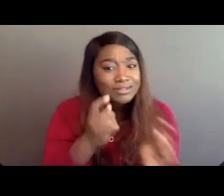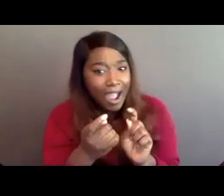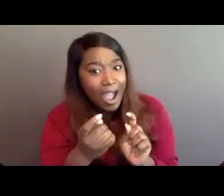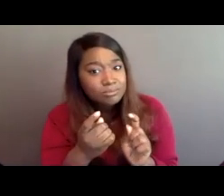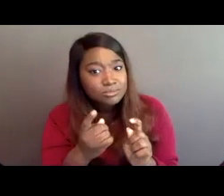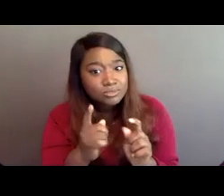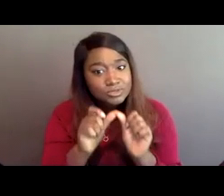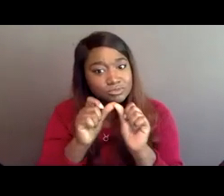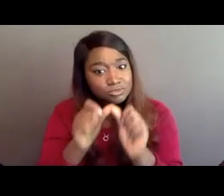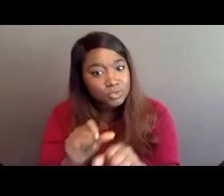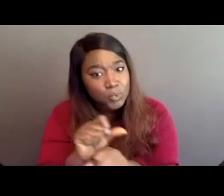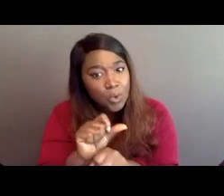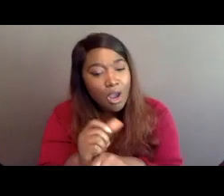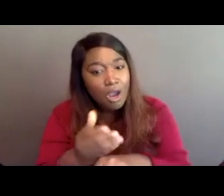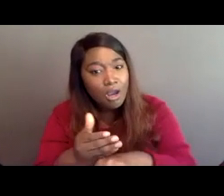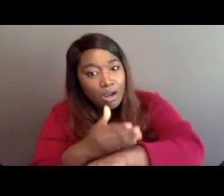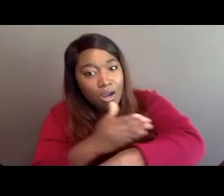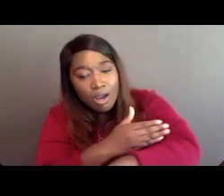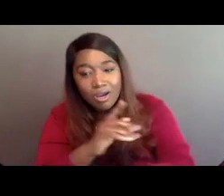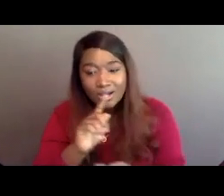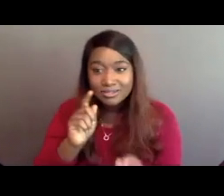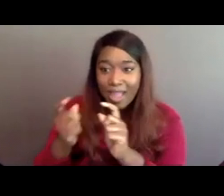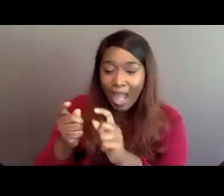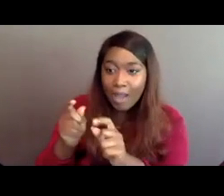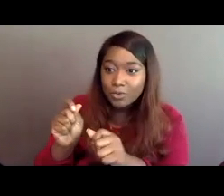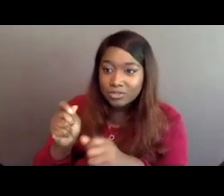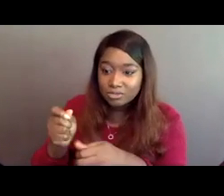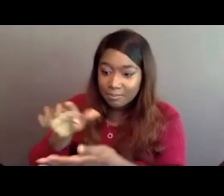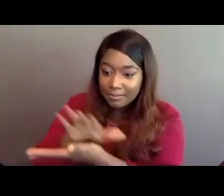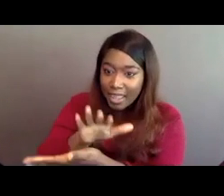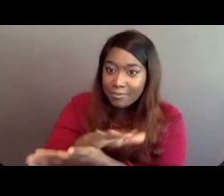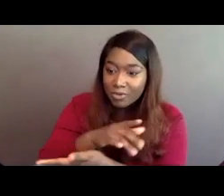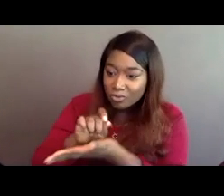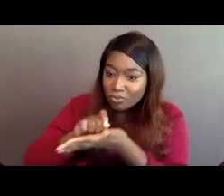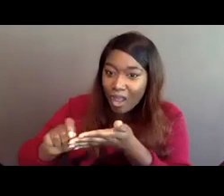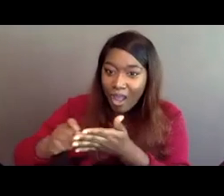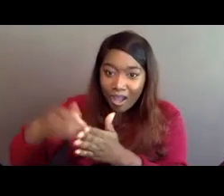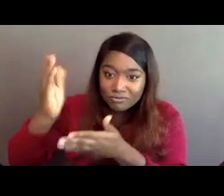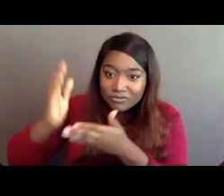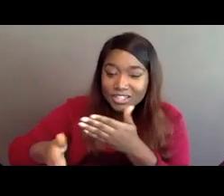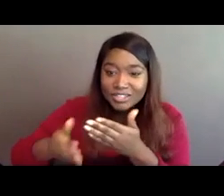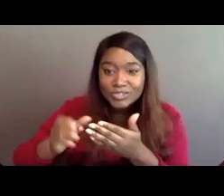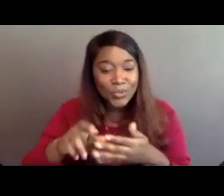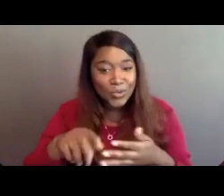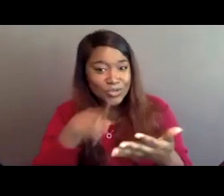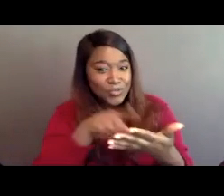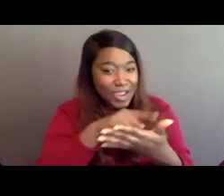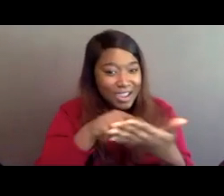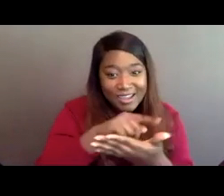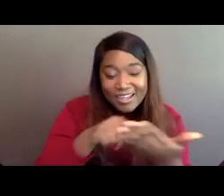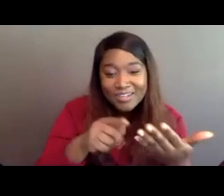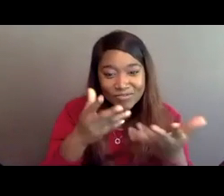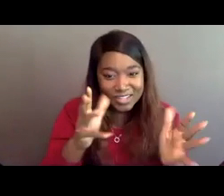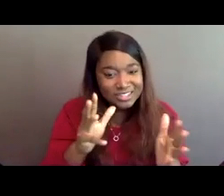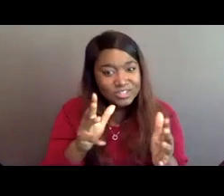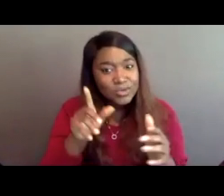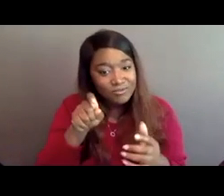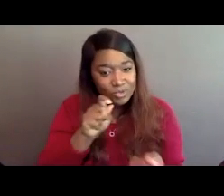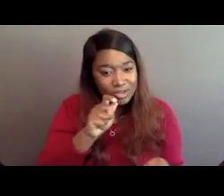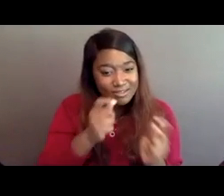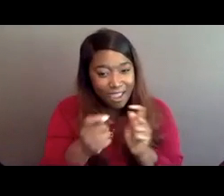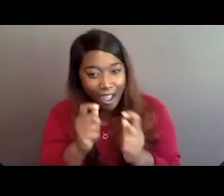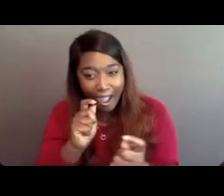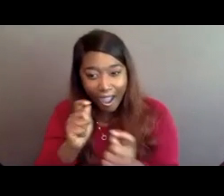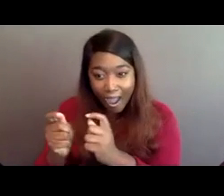so that we can get those papers written or that grading finished. They're all adaptive, but what ends up happening is we get stuck in